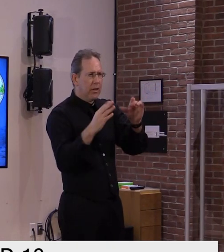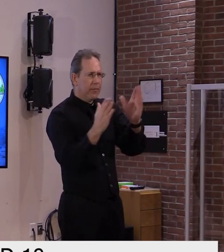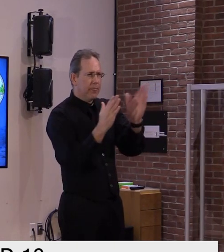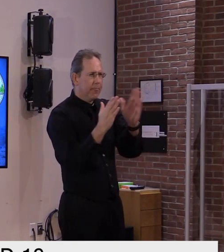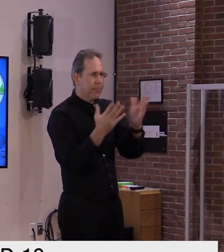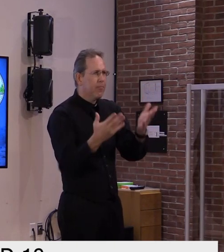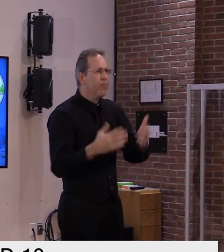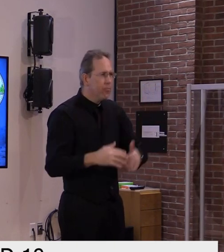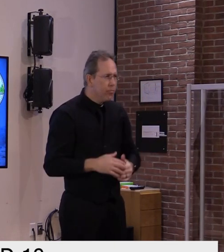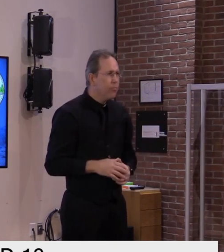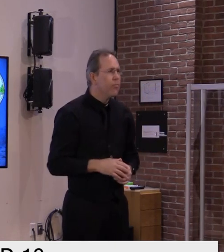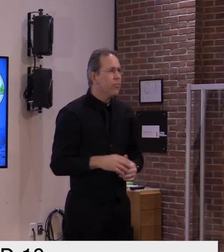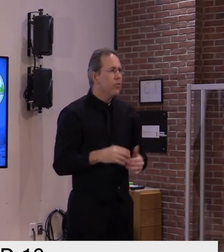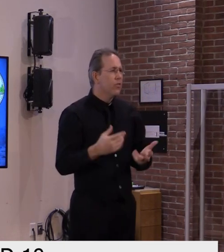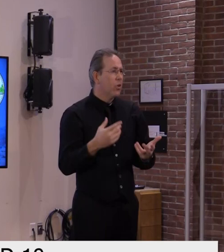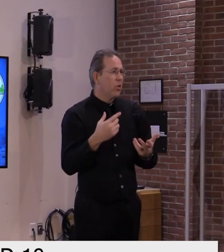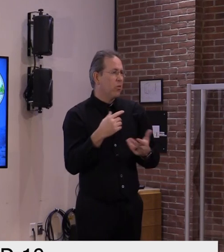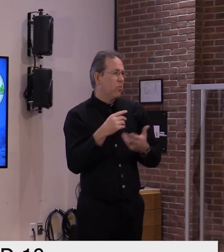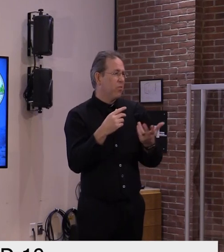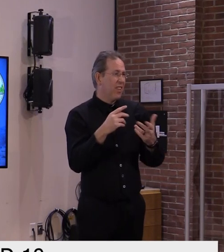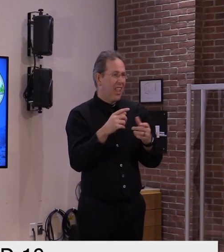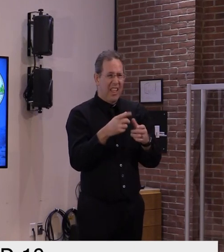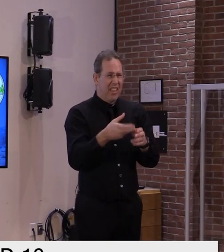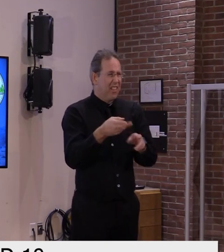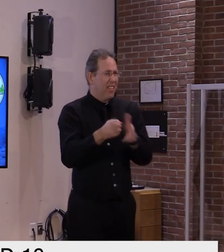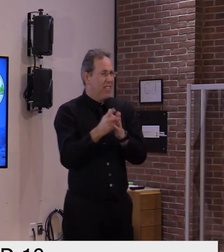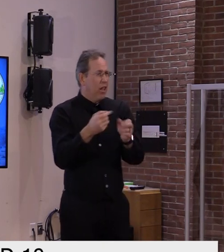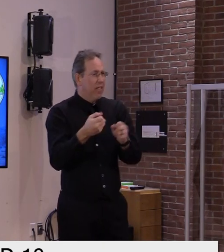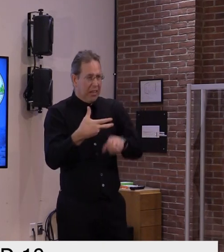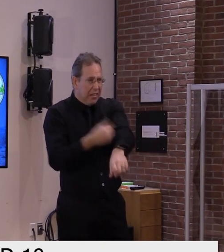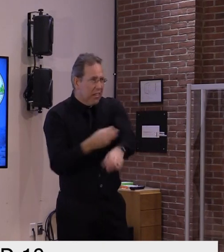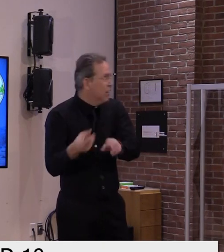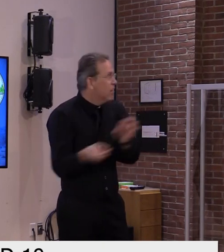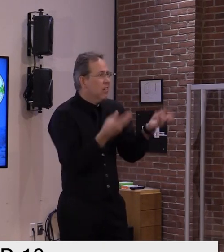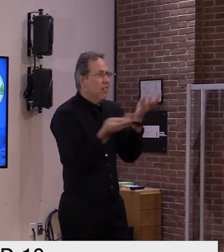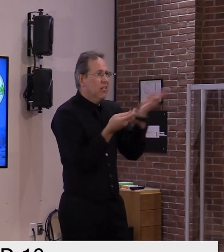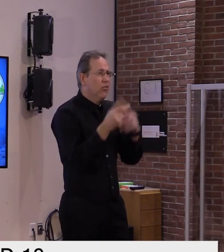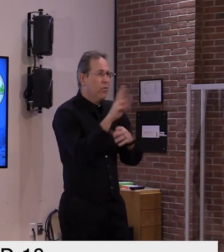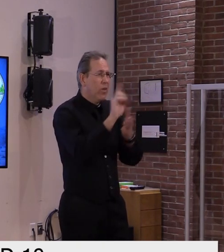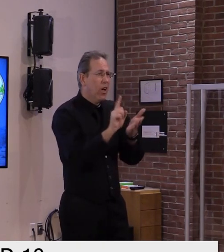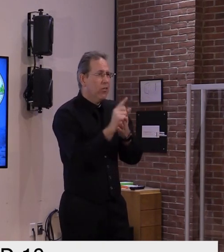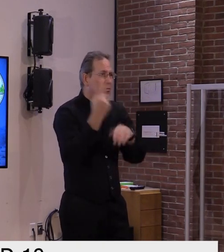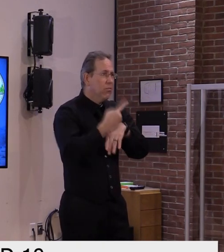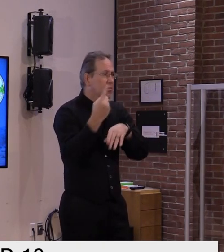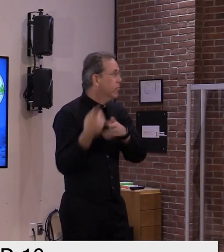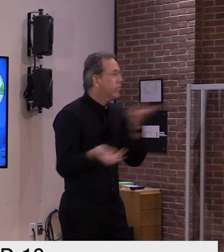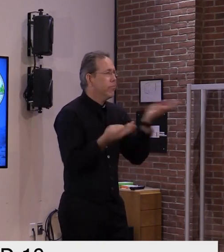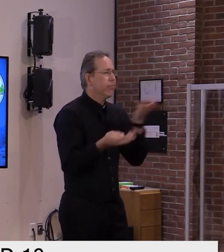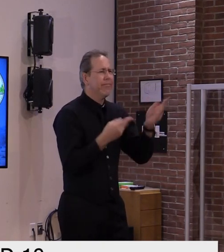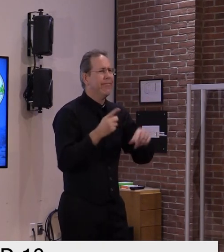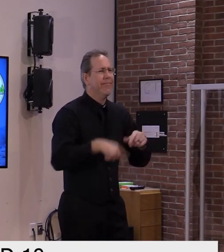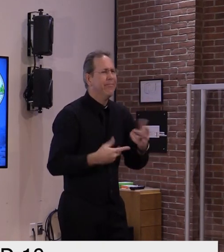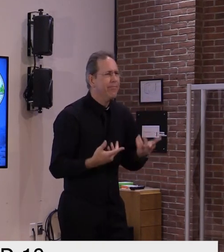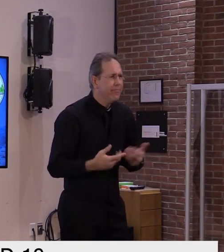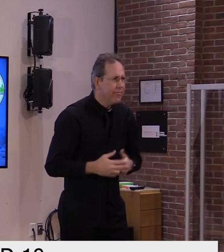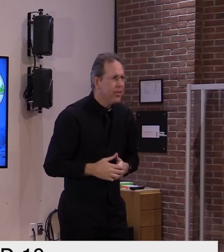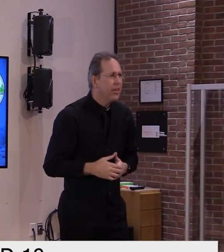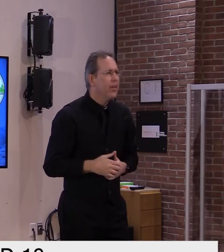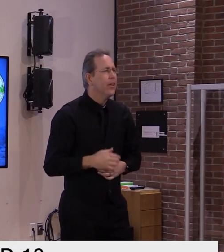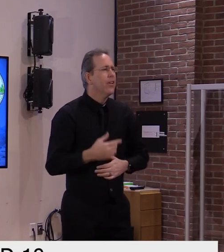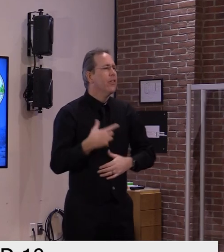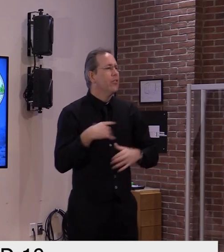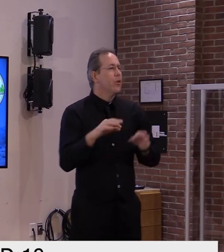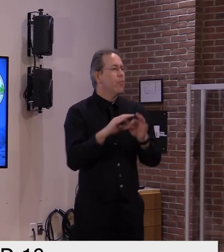So I can't give you an explanation, though fortunately, as you saw in the data, we're still one of the leading states.